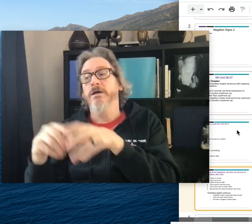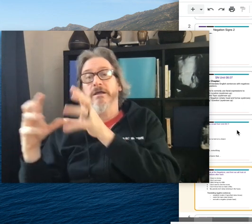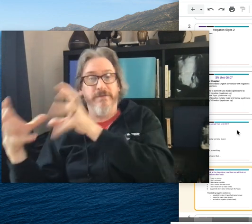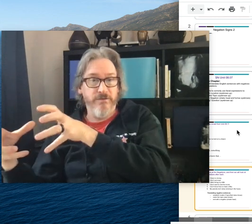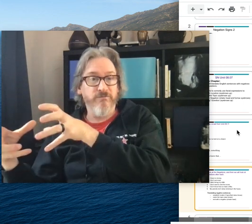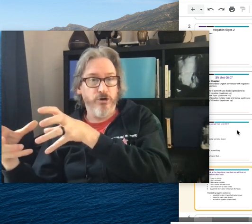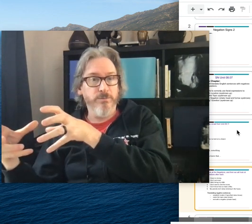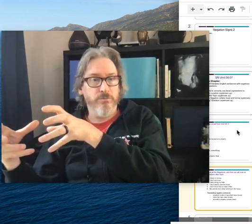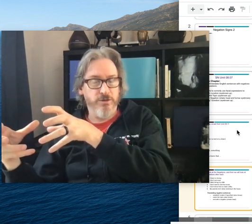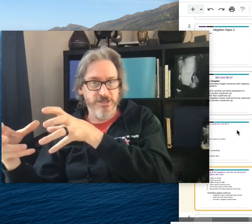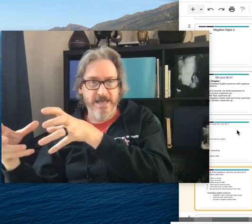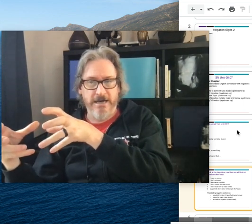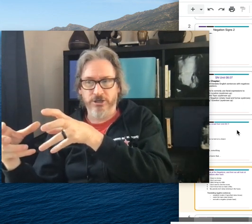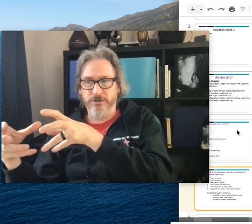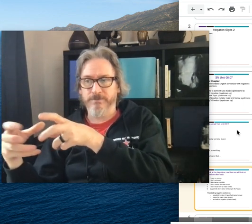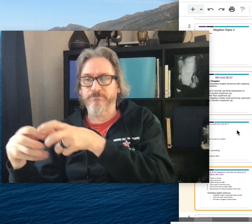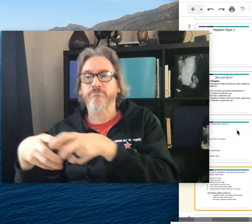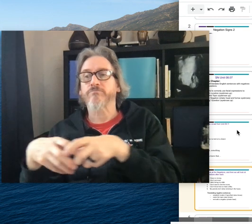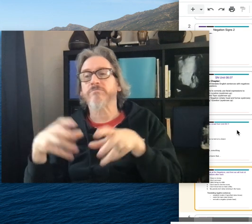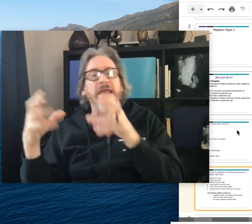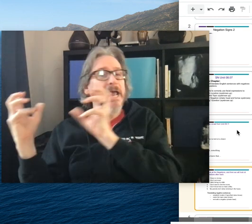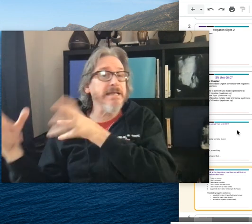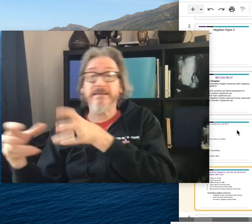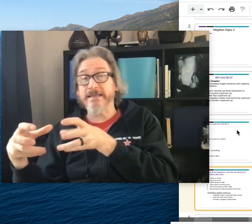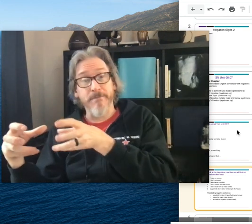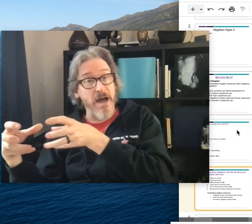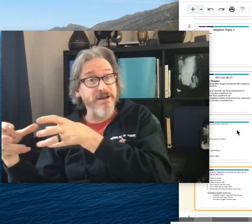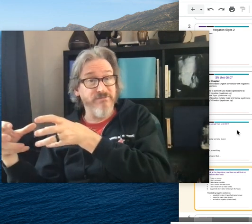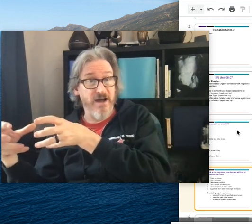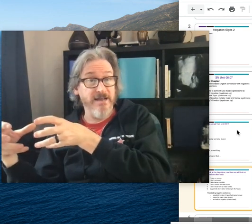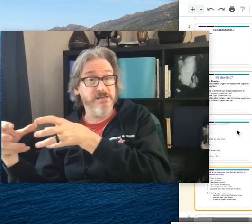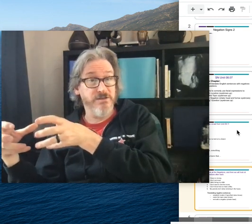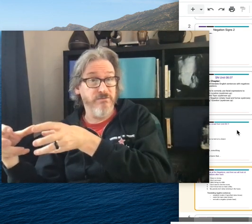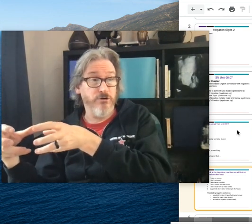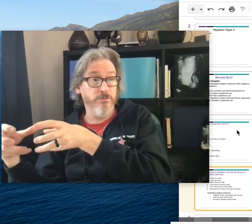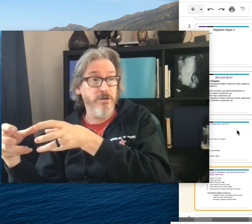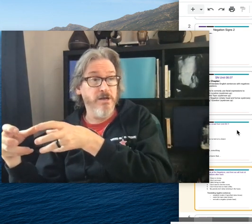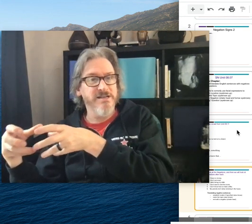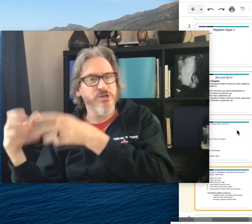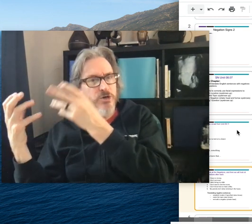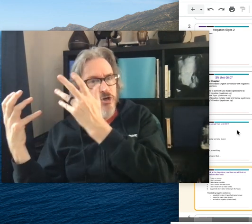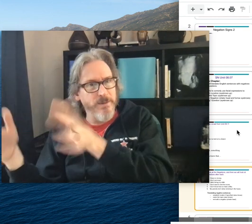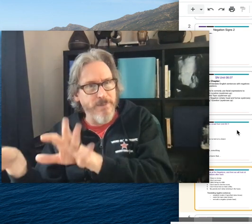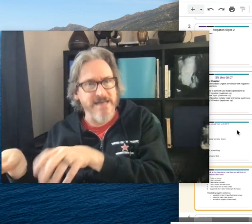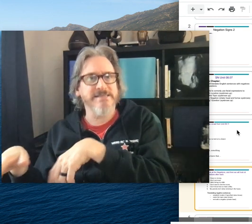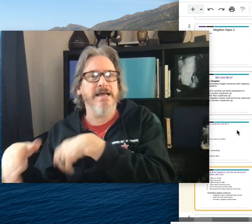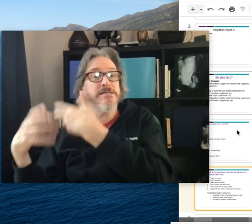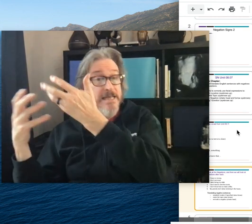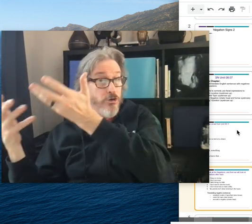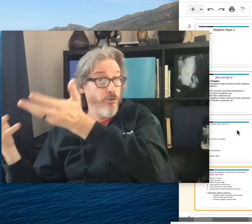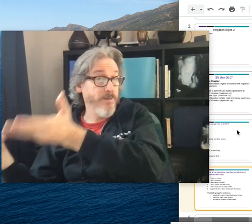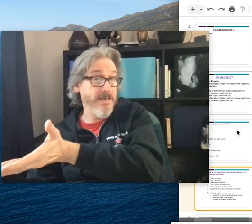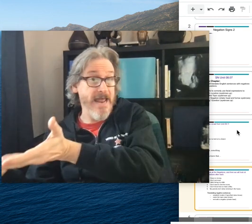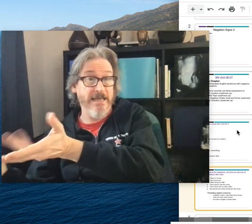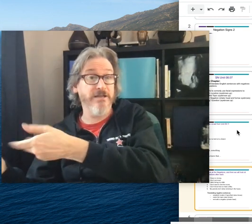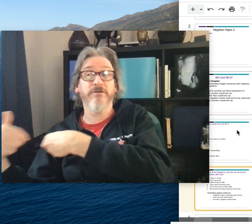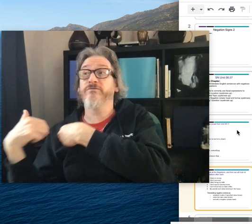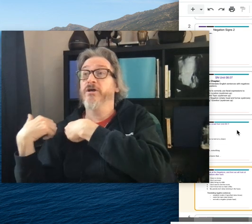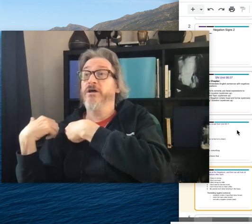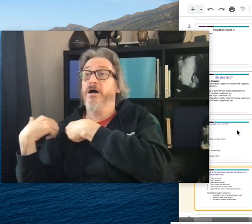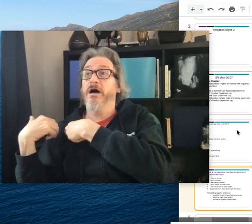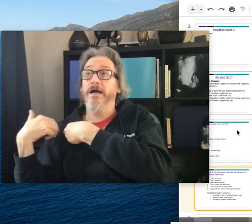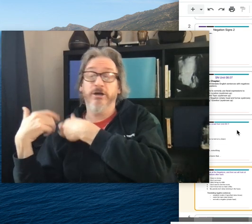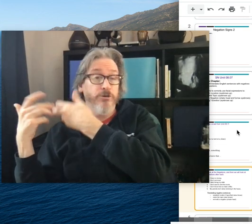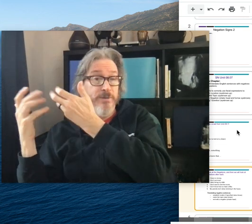subject. Then the verb, which is the action. Anything that modifies the verb. So it could be past tense, it could be